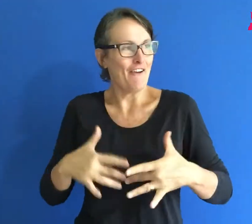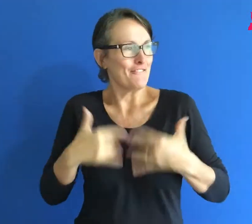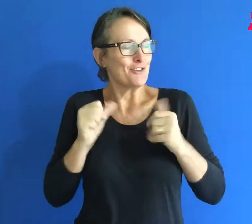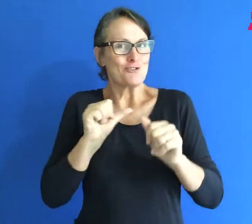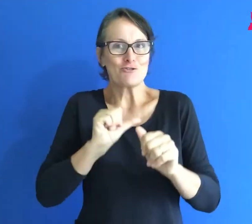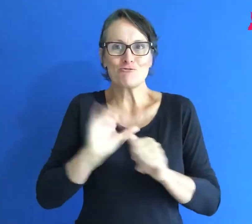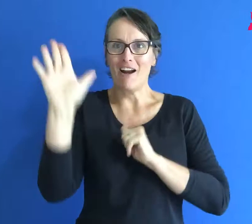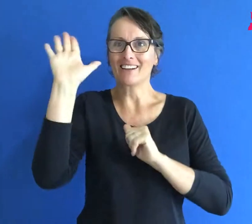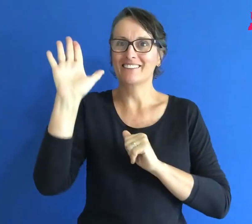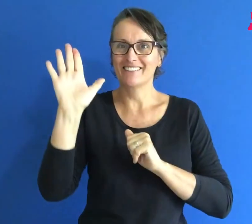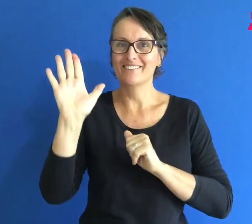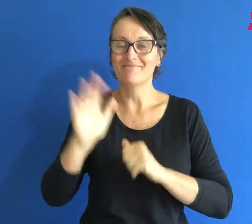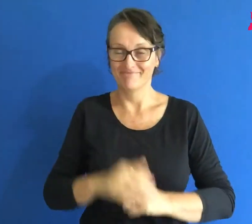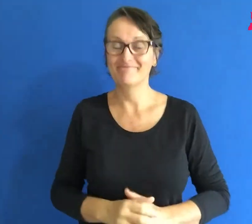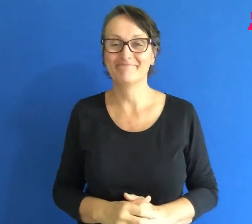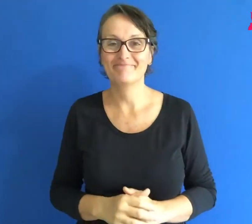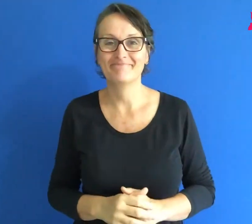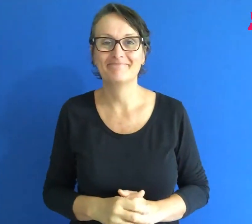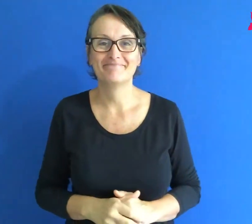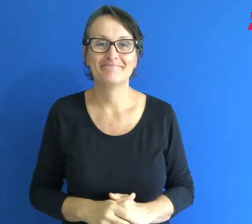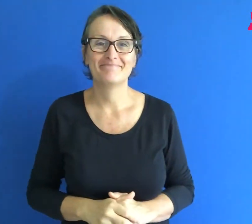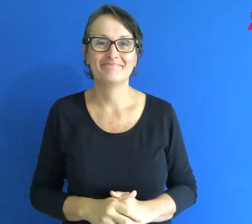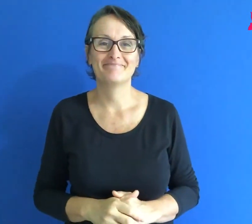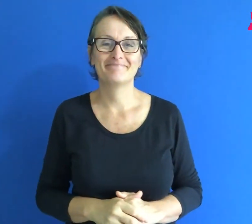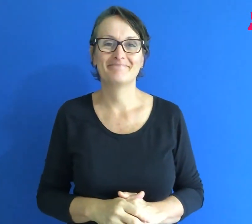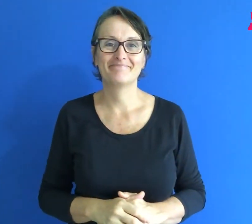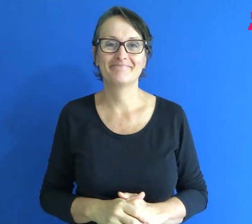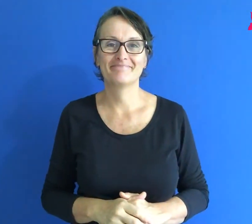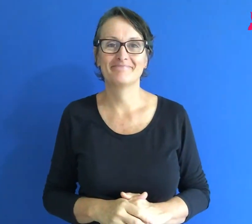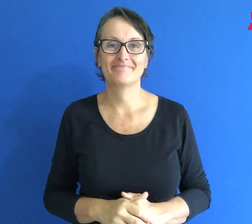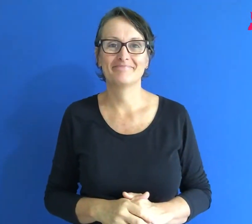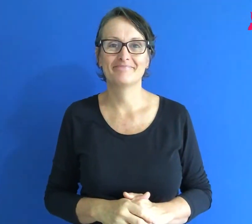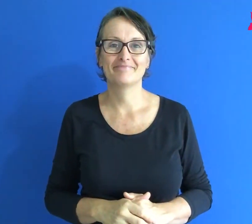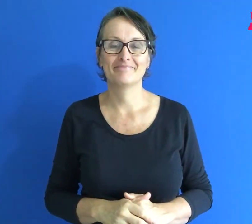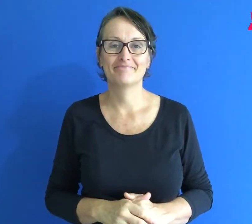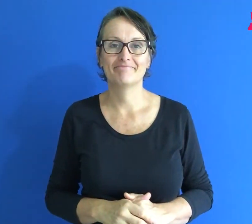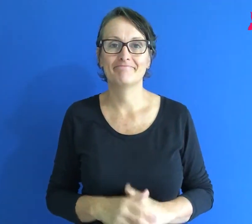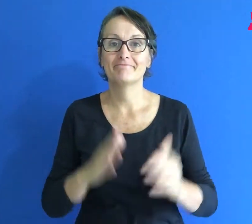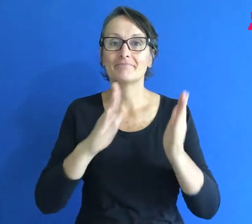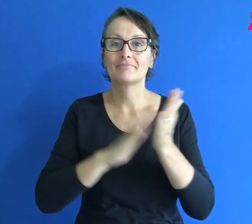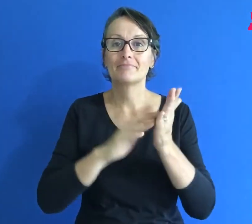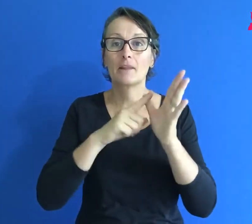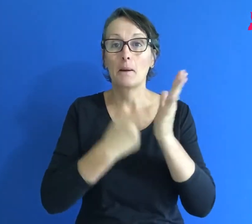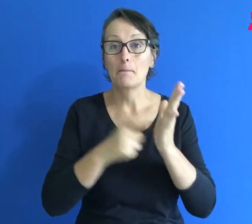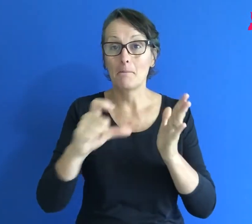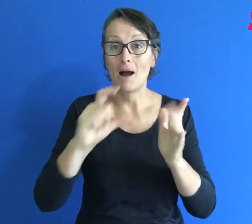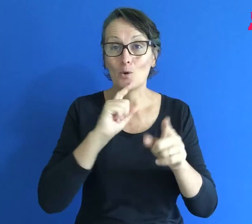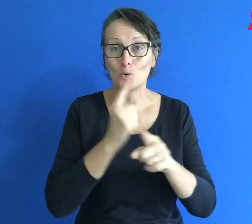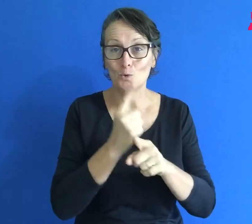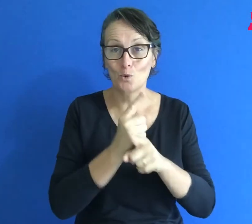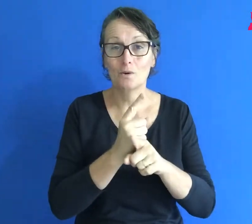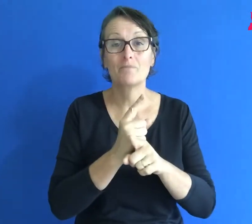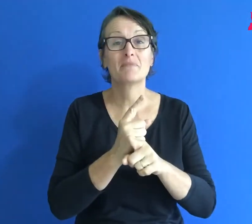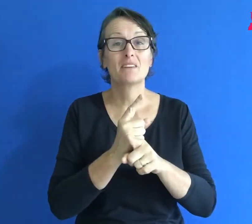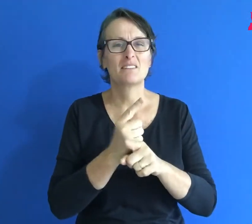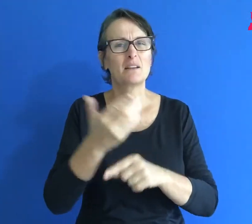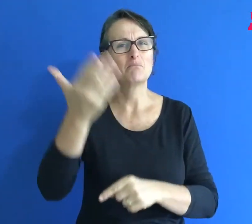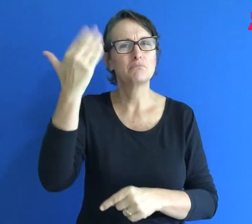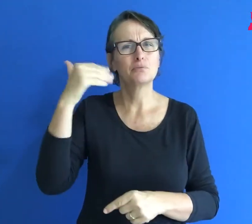list. 172 to go. So, back in the 90s, Cliff was living in Melbourne's outer east, and he had this